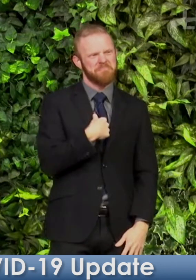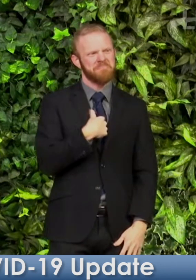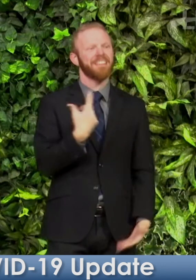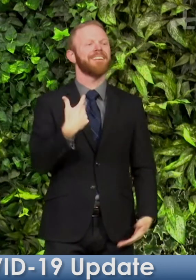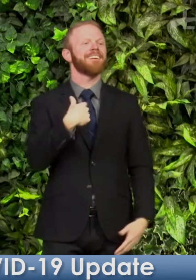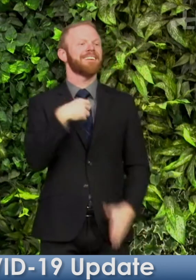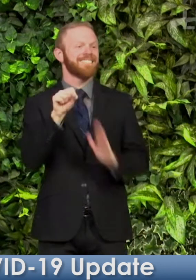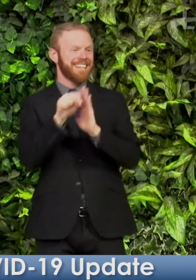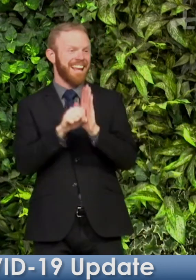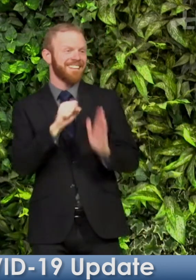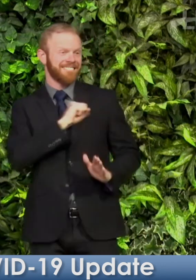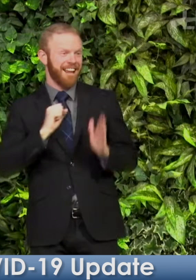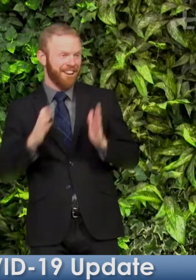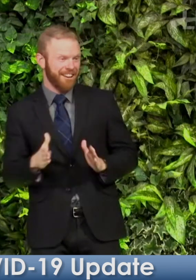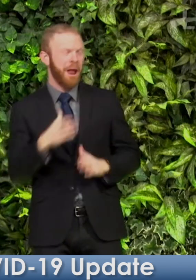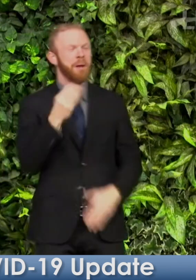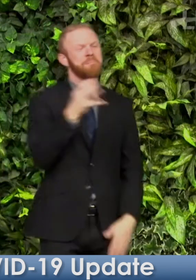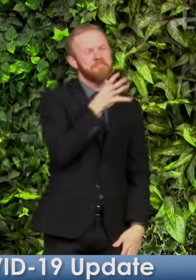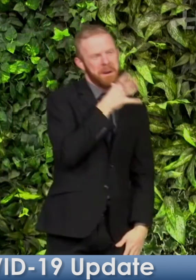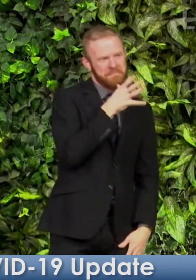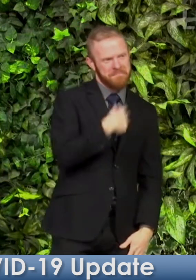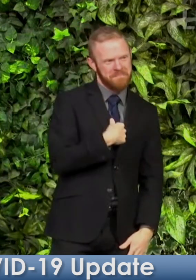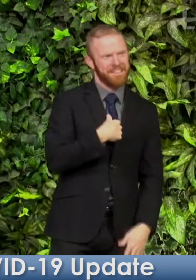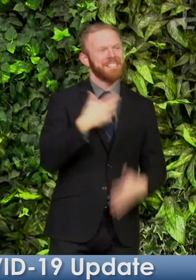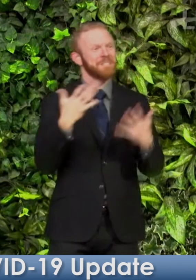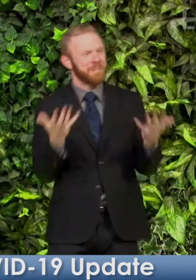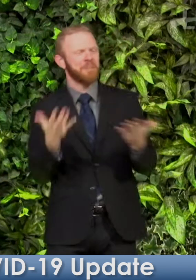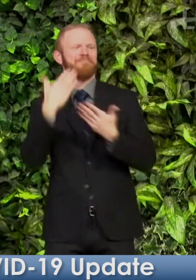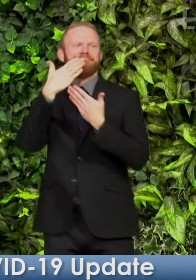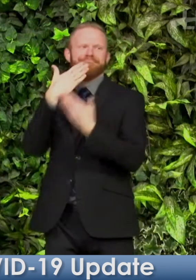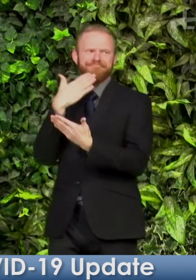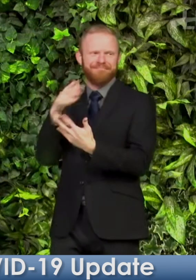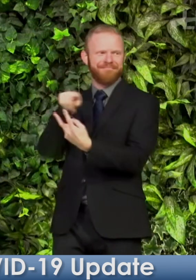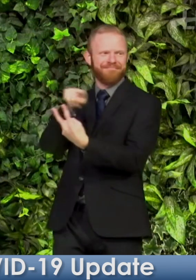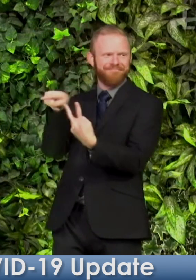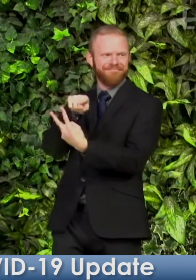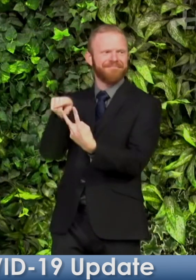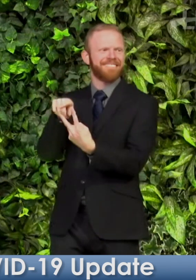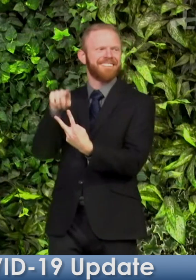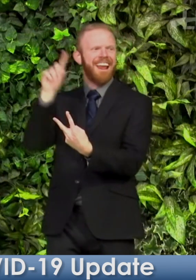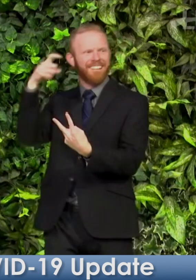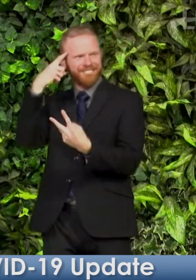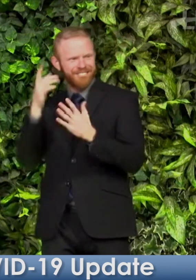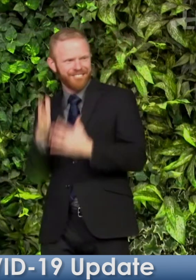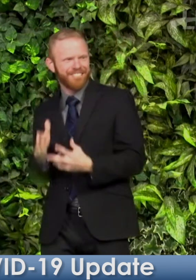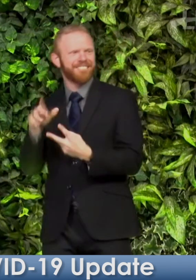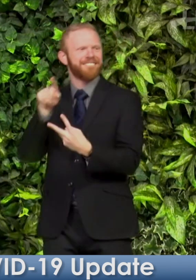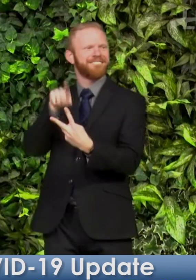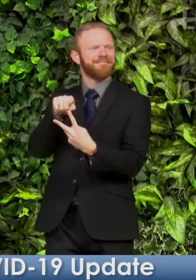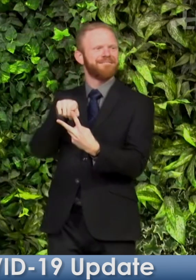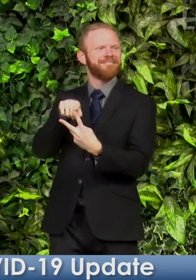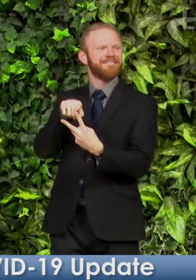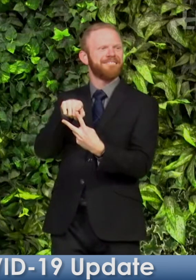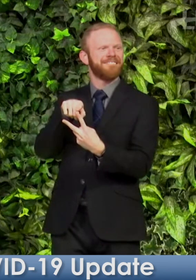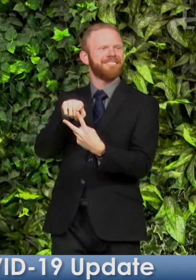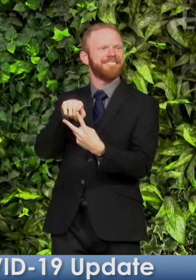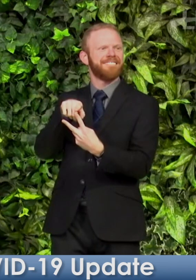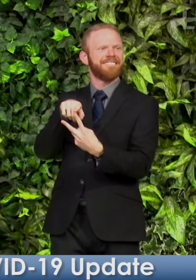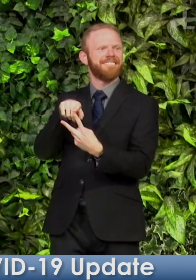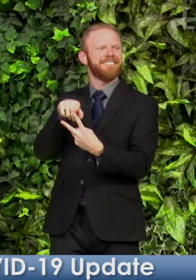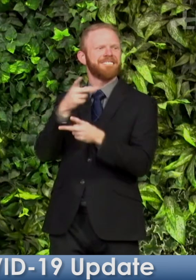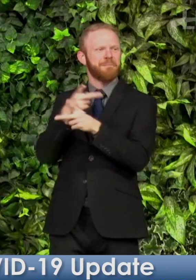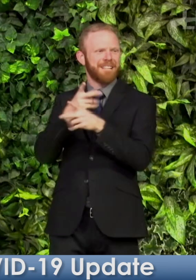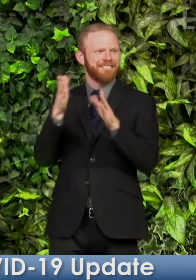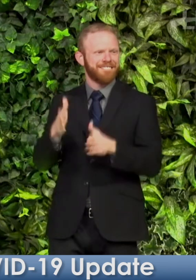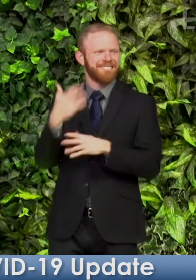you, Governor Newsom, thank you, Mayor Garcia, and thank you to Supervisor Hahn. You know, as a State Senator, yes, I'm heading up actually